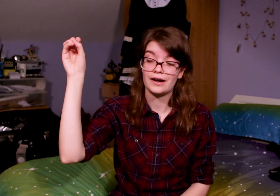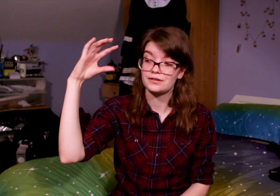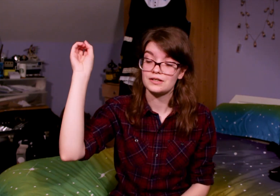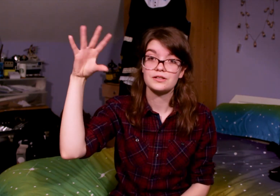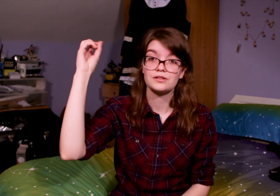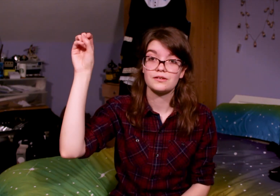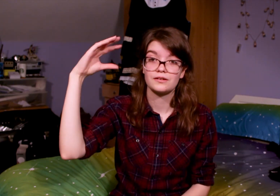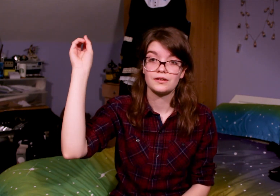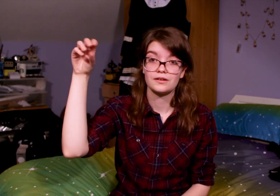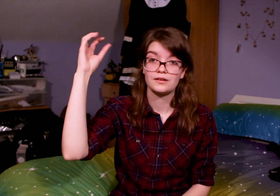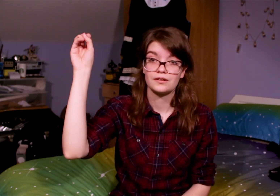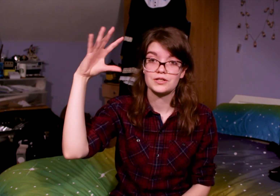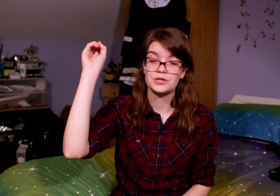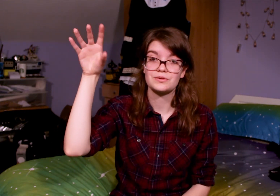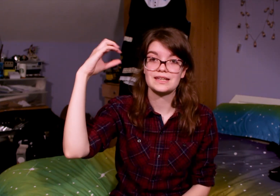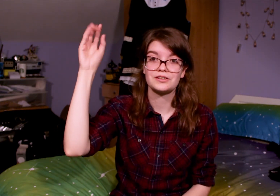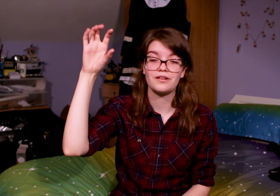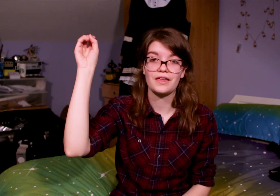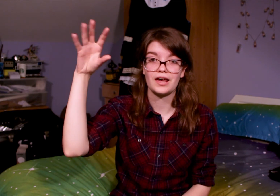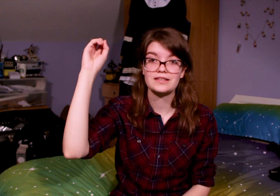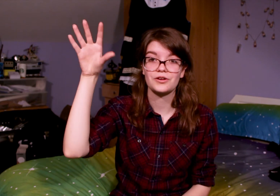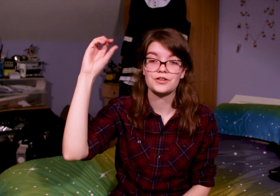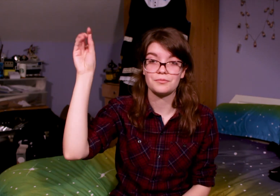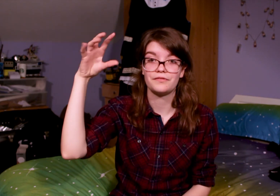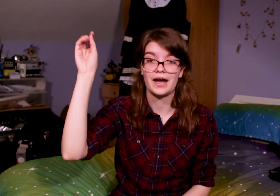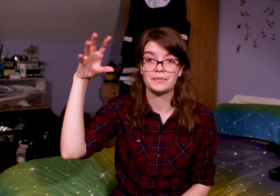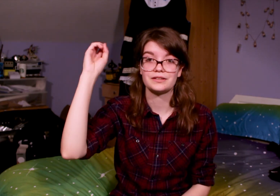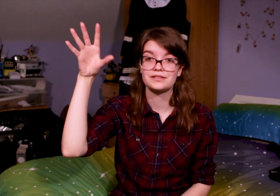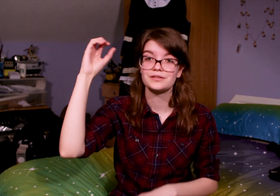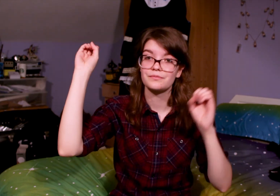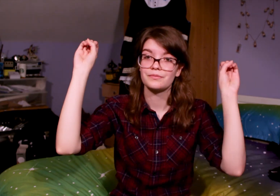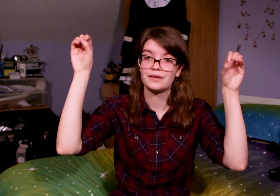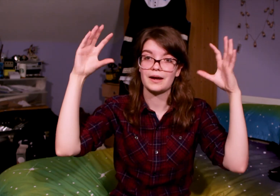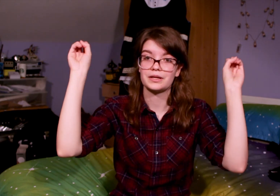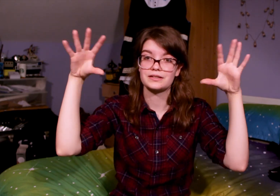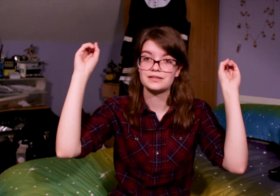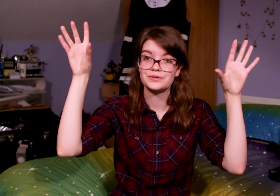around to signal the lights on the top of the ambulance. Ambulance.